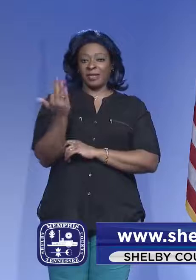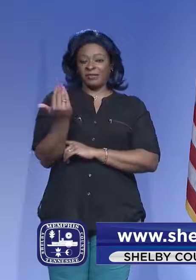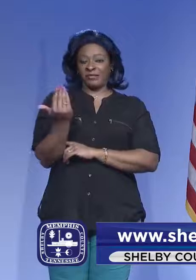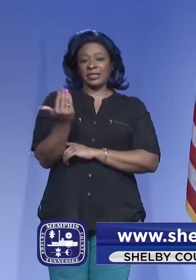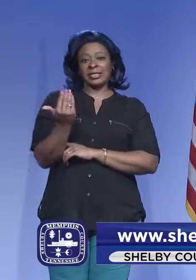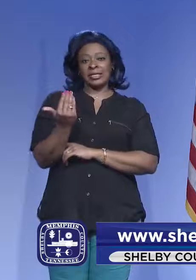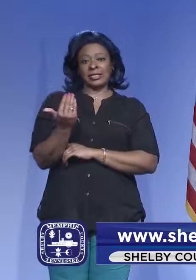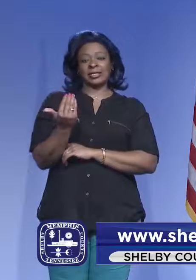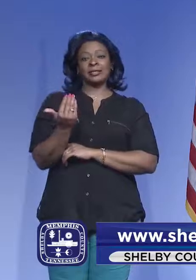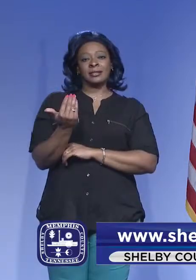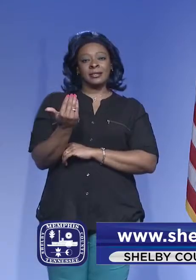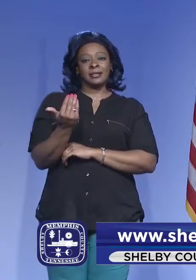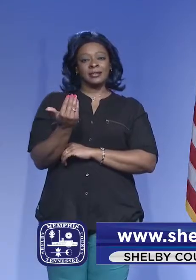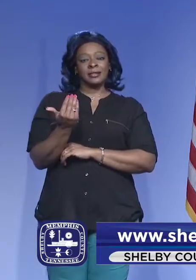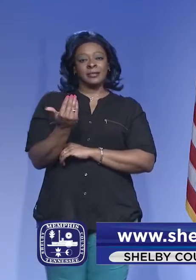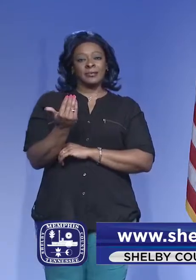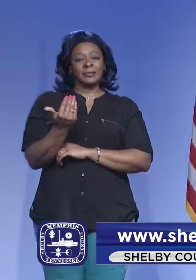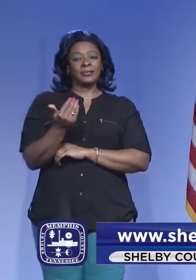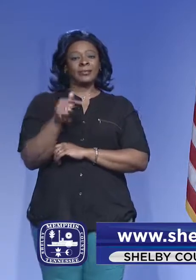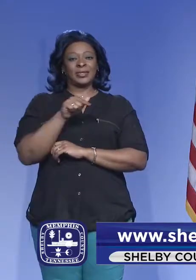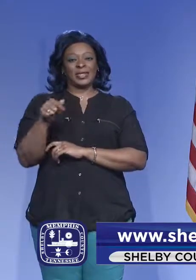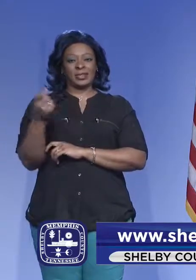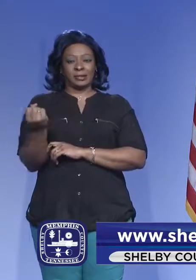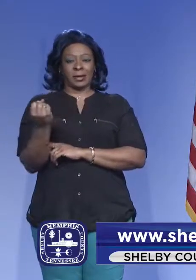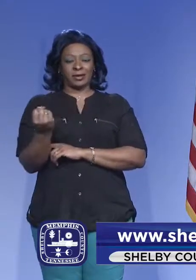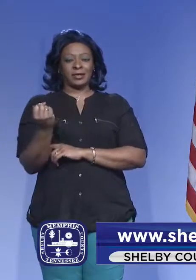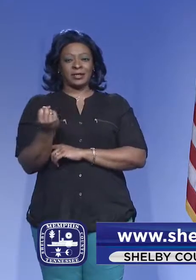15th, this Saturday.